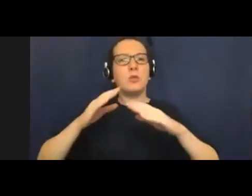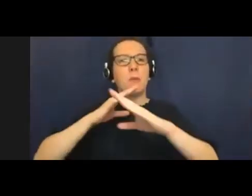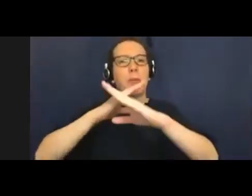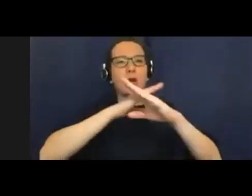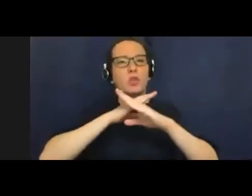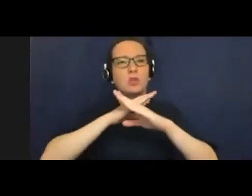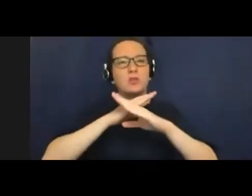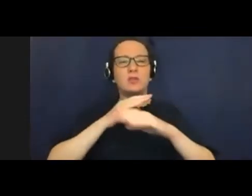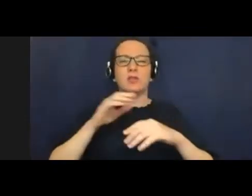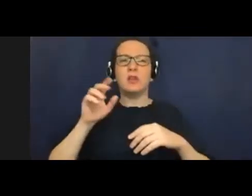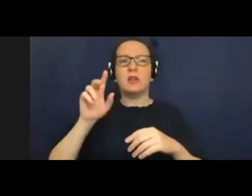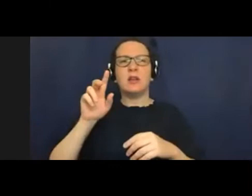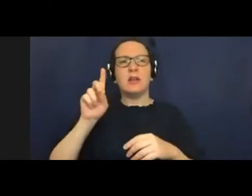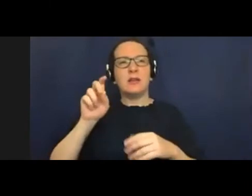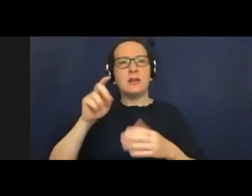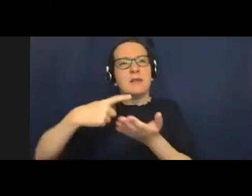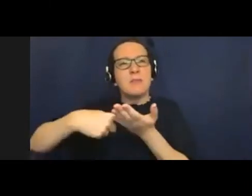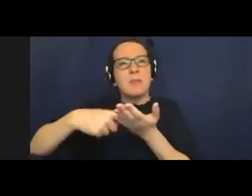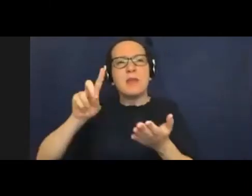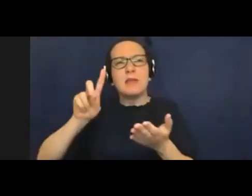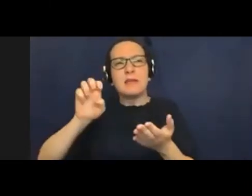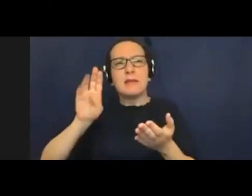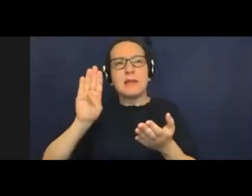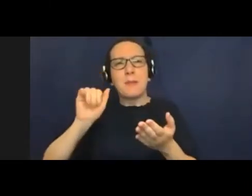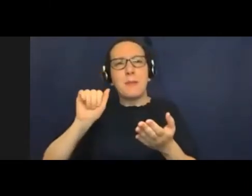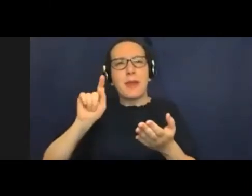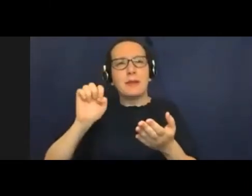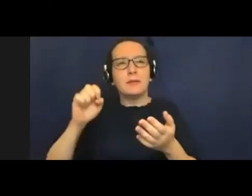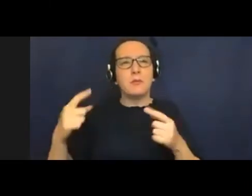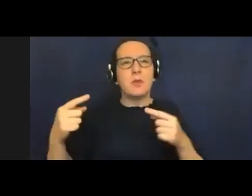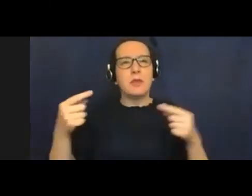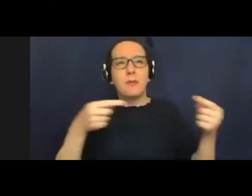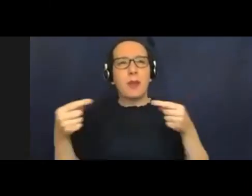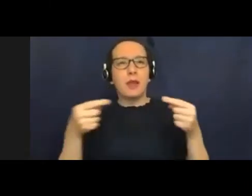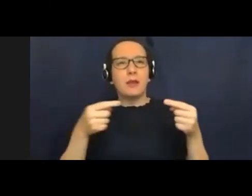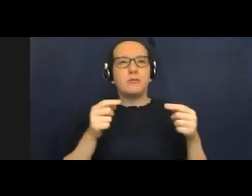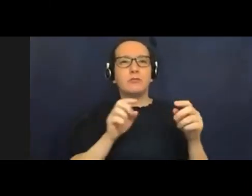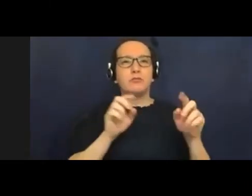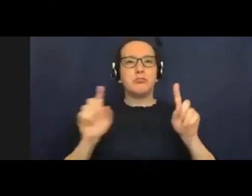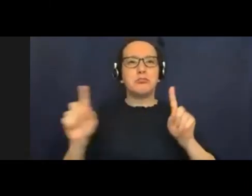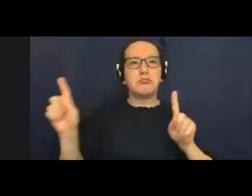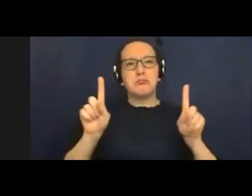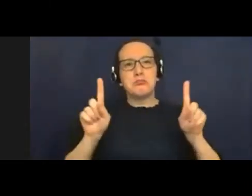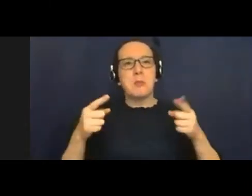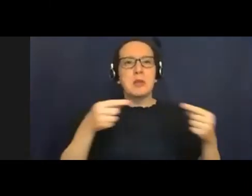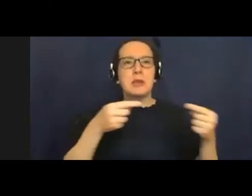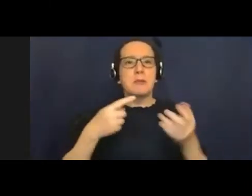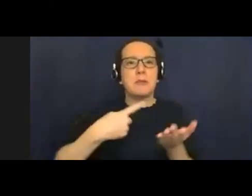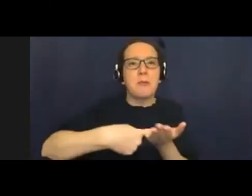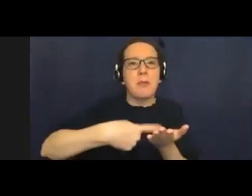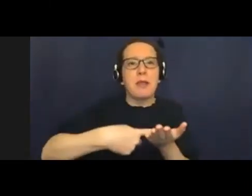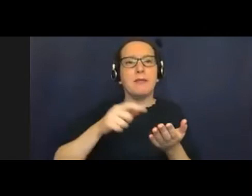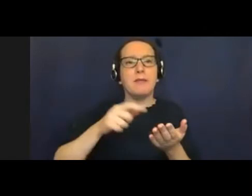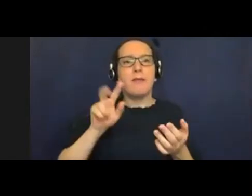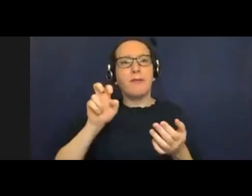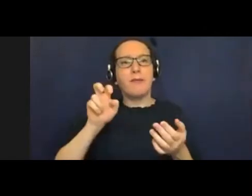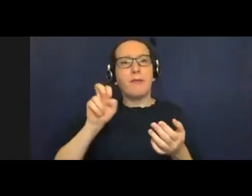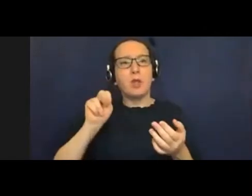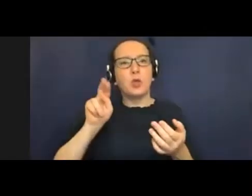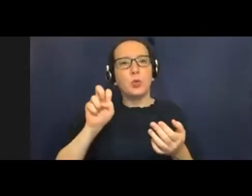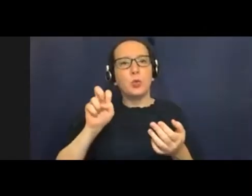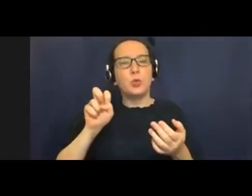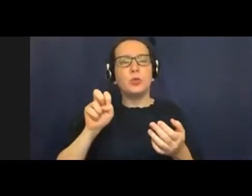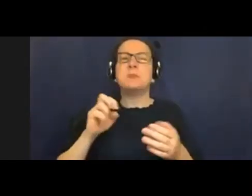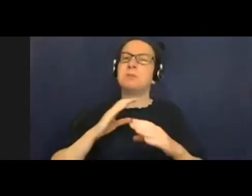In many countries around the world, even including here in the US, there was a recent study that actually only about 40% of